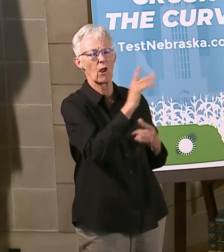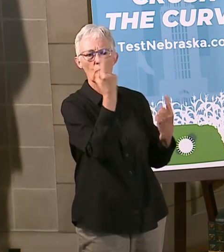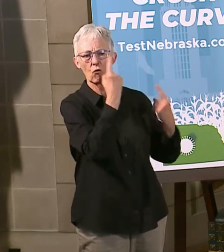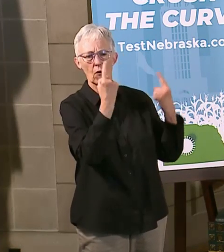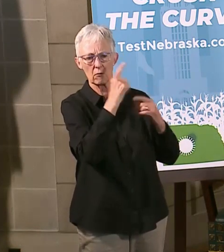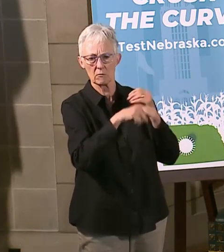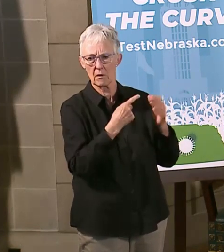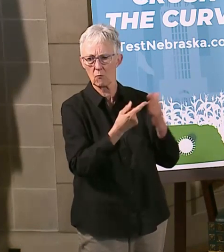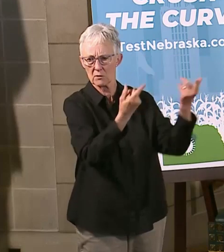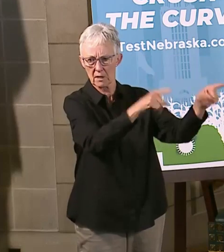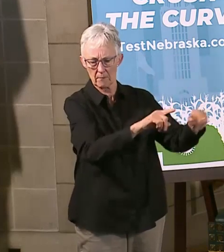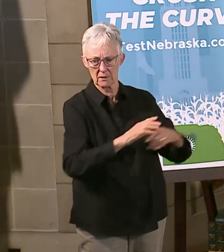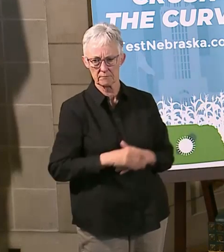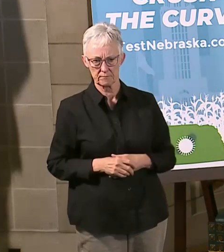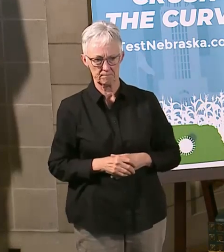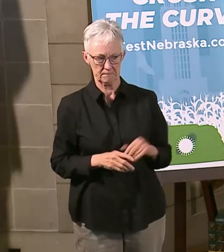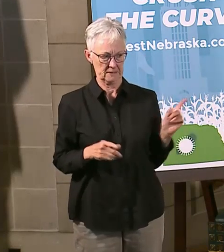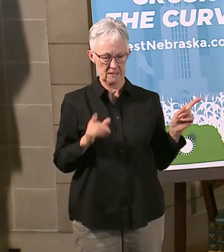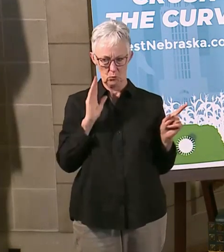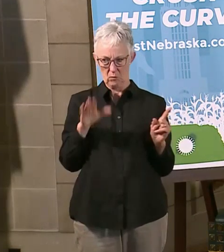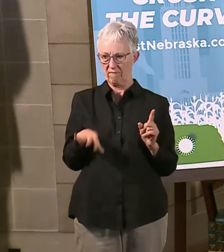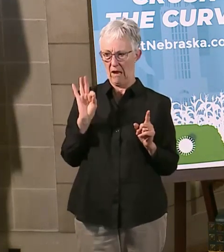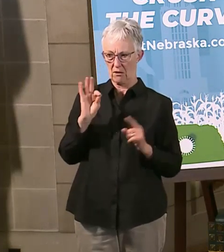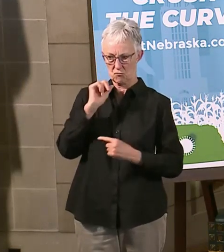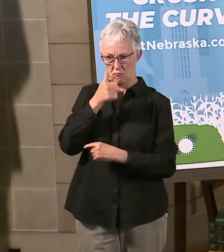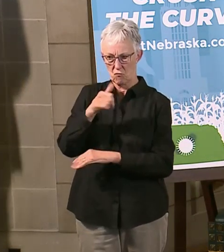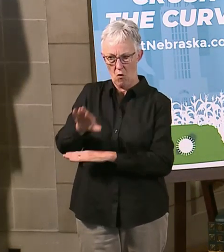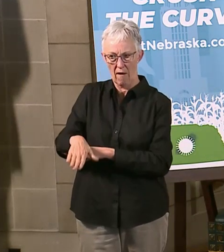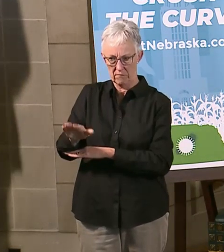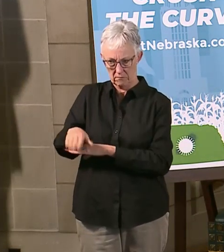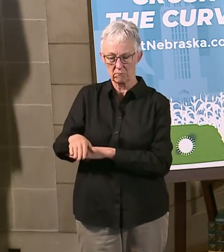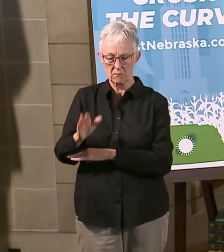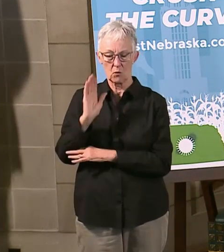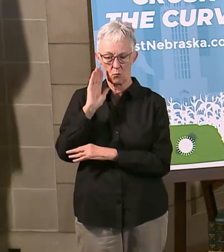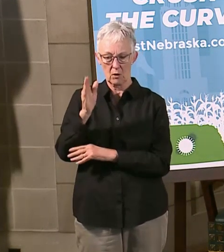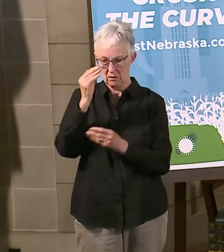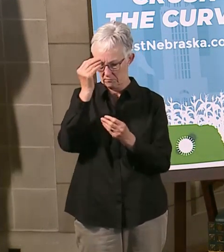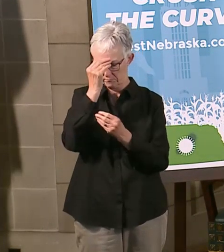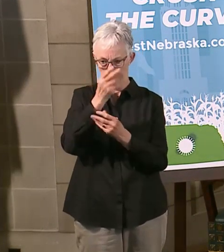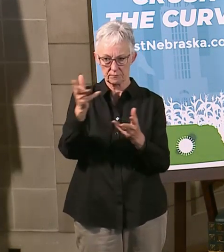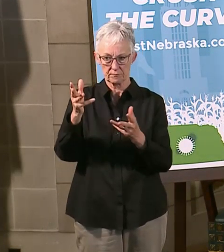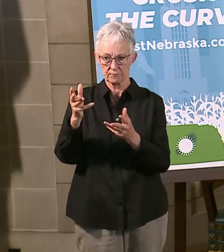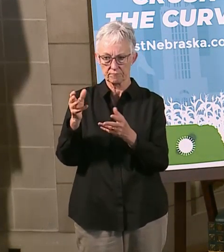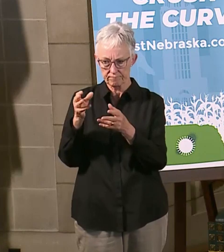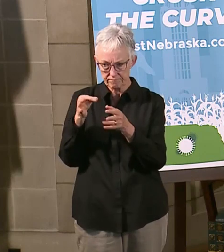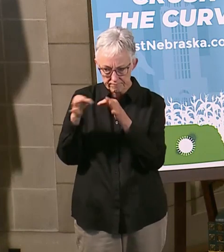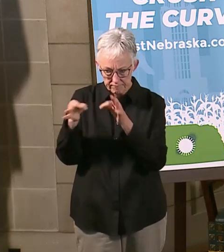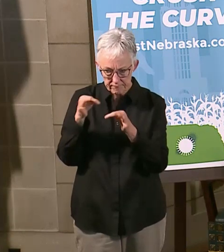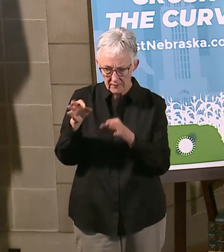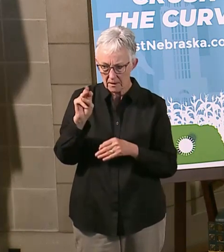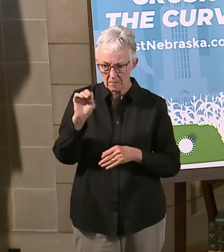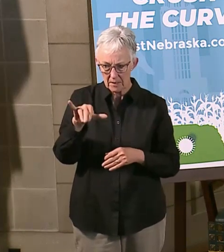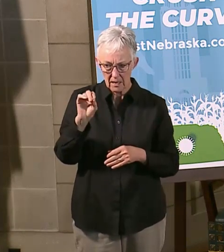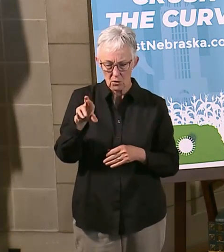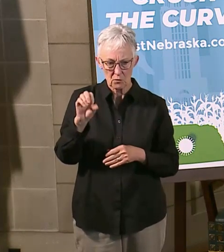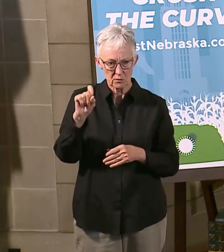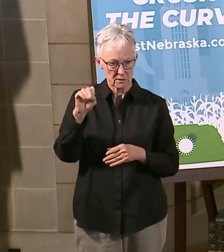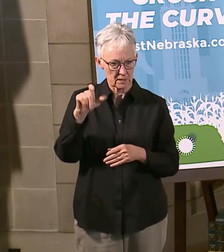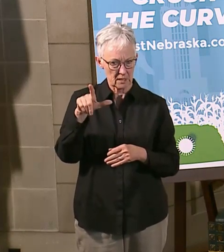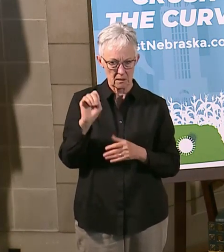Anderson. It'll be tomorrow afternoon is when we do that update, so I'll be happy to fill in Mayor Steele with regard to what Dr. Lawler and Sally